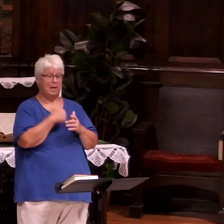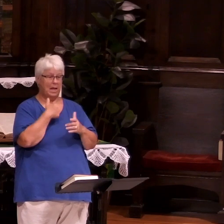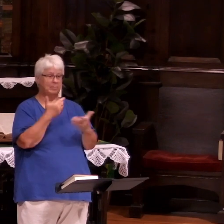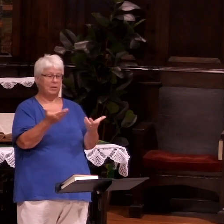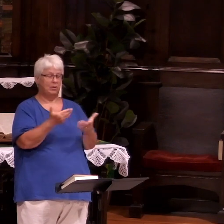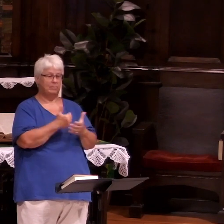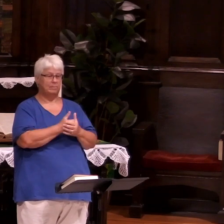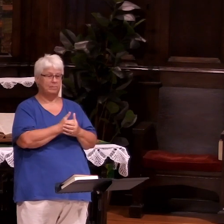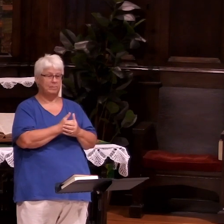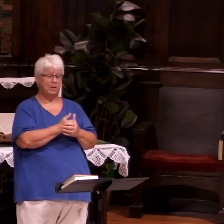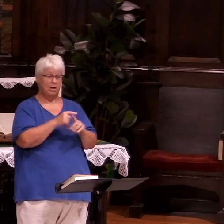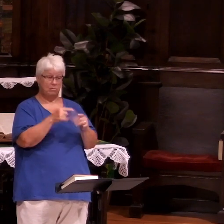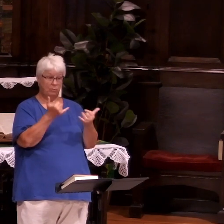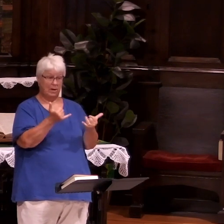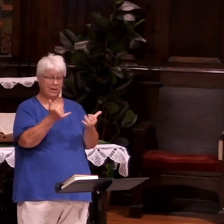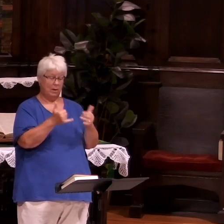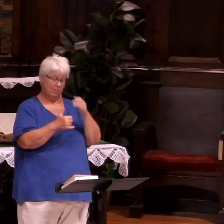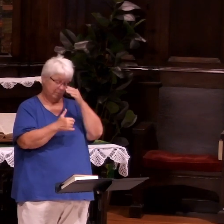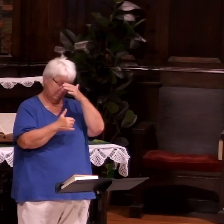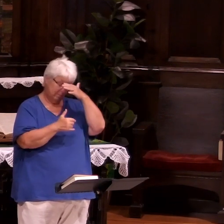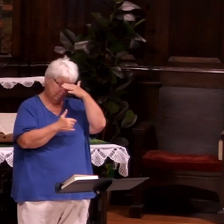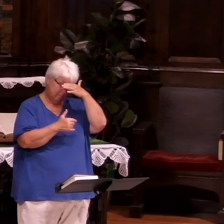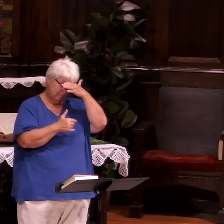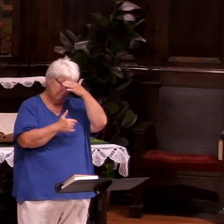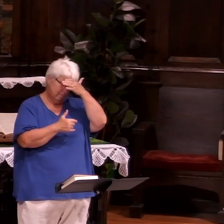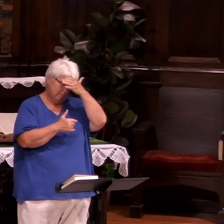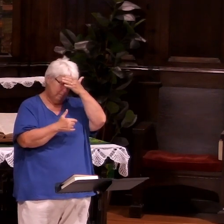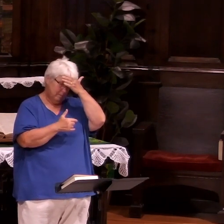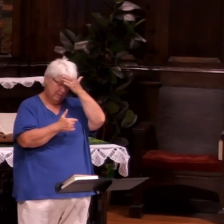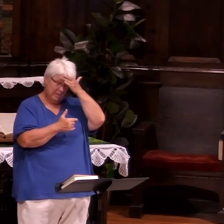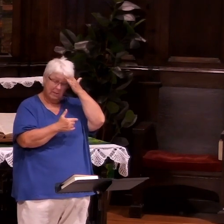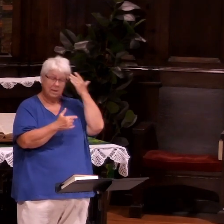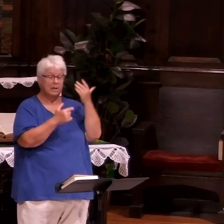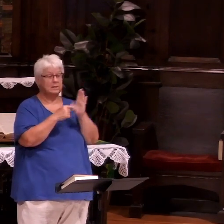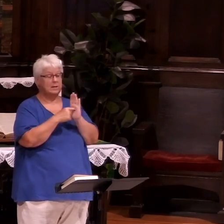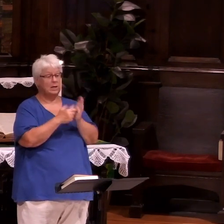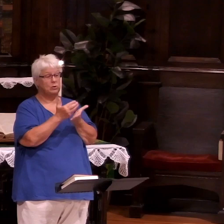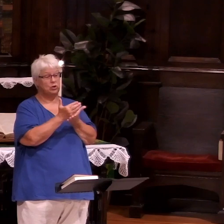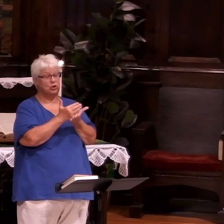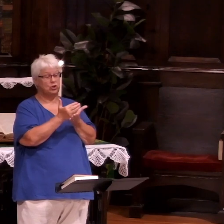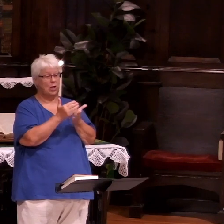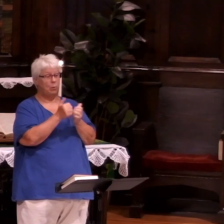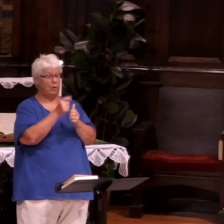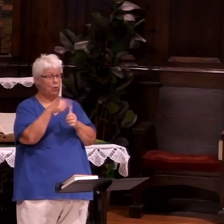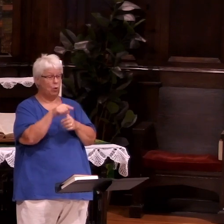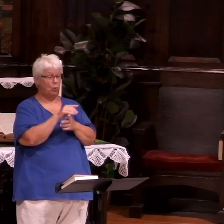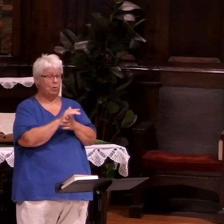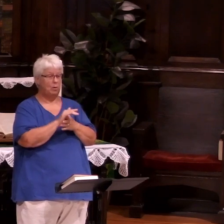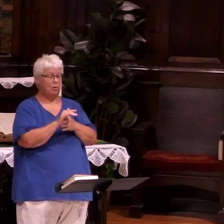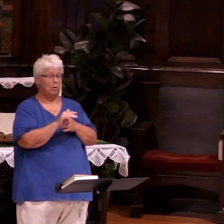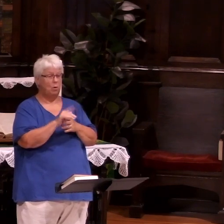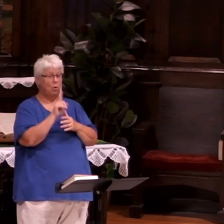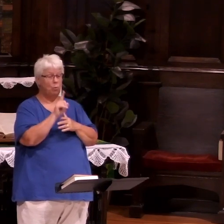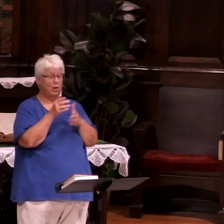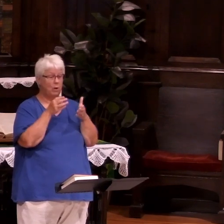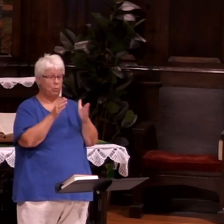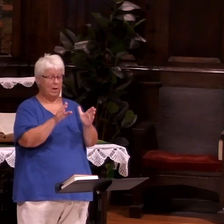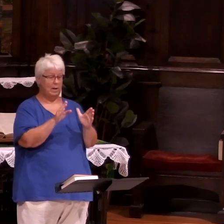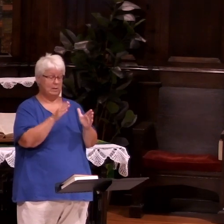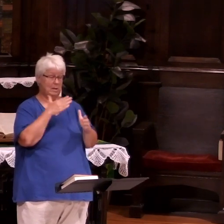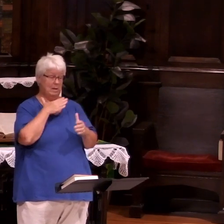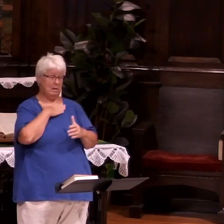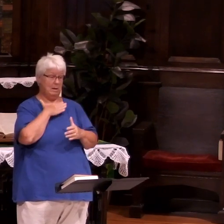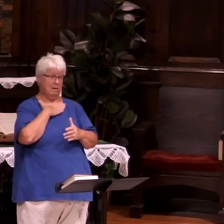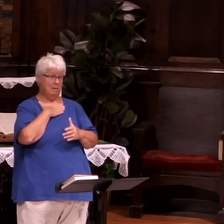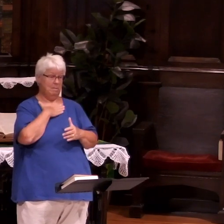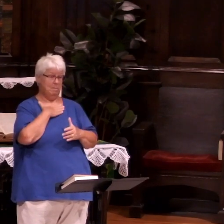here. But for right now, I am just going to take this moment to share with you all just one of the ways that